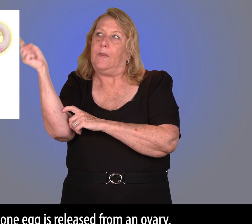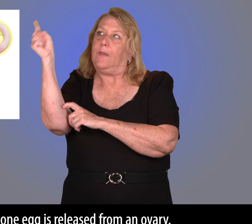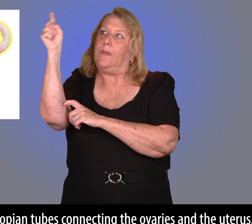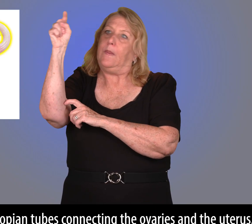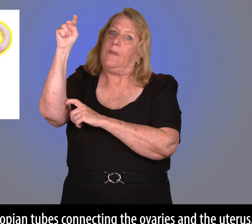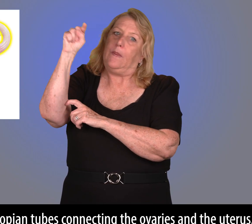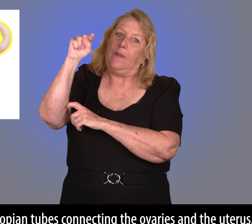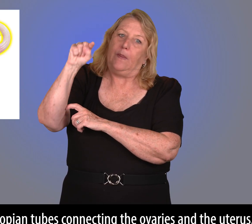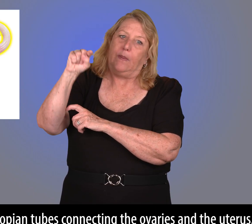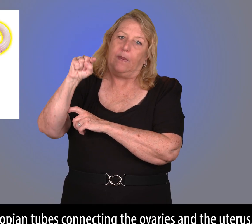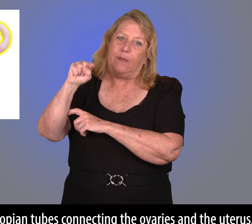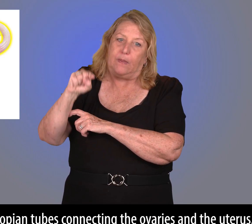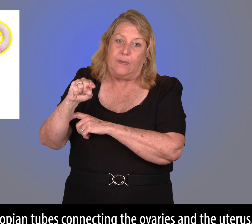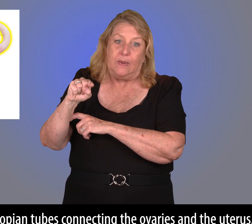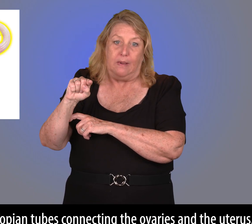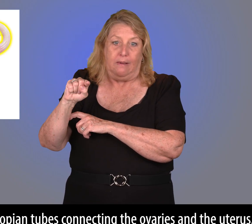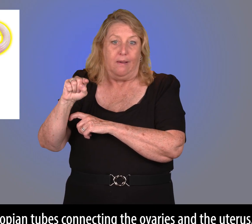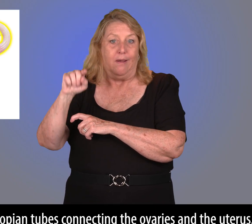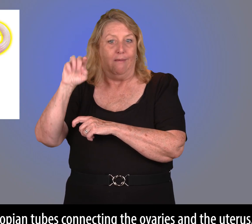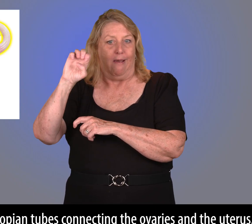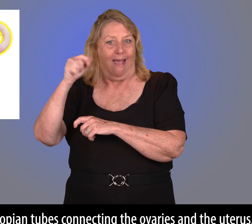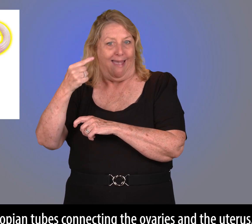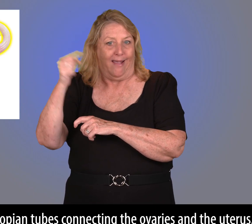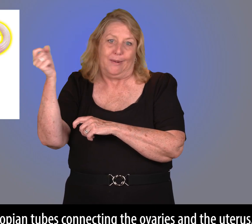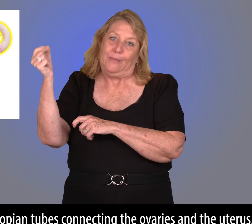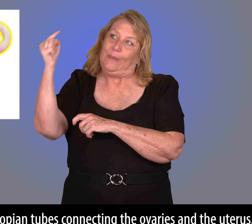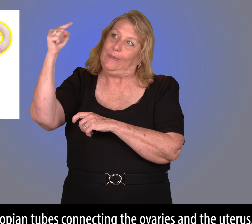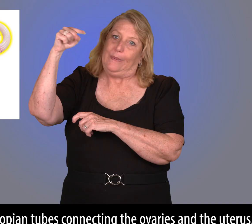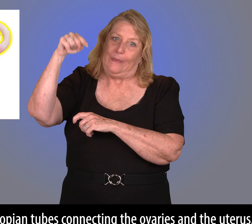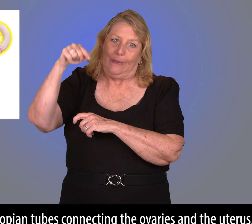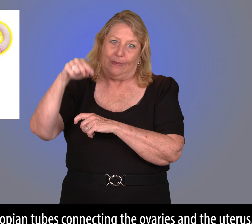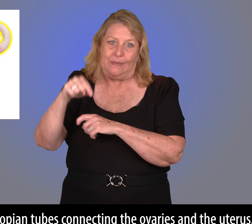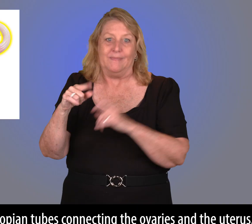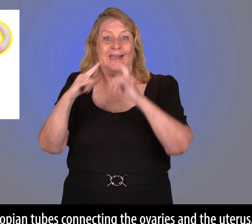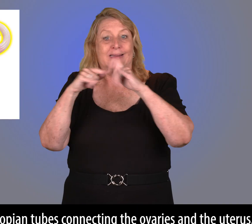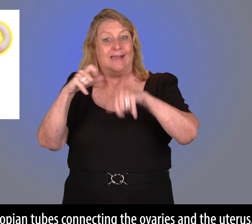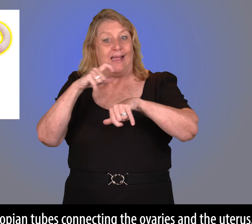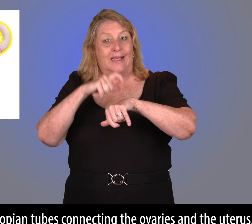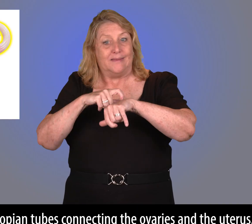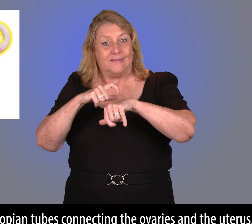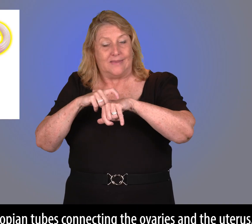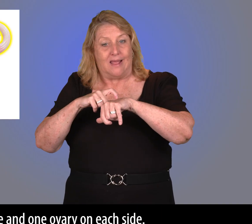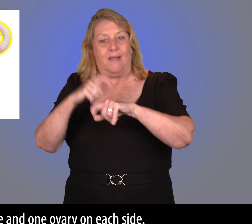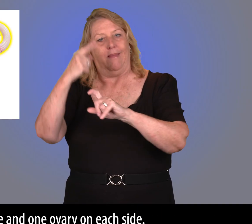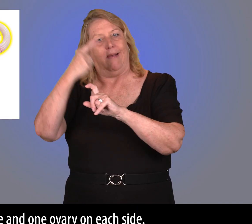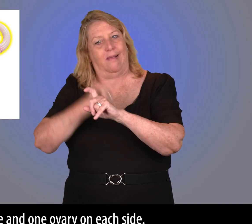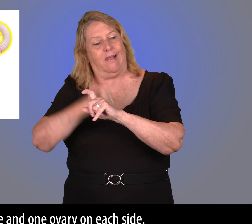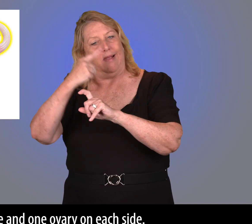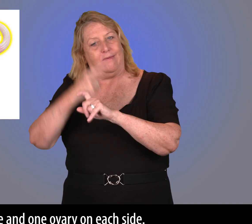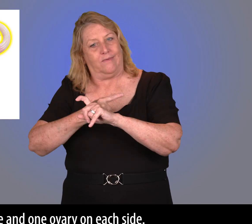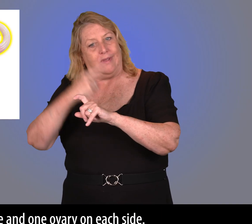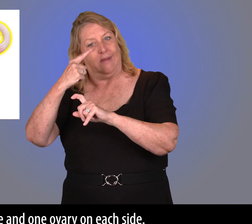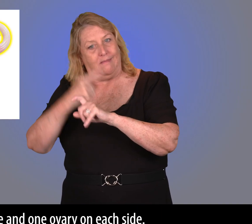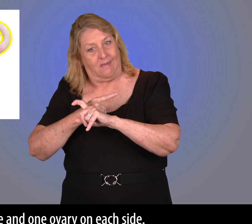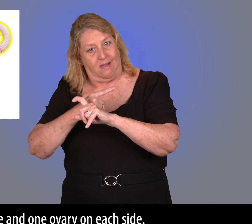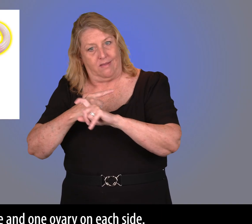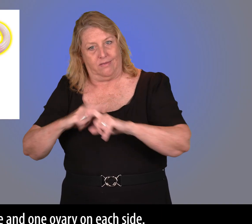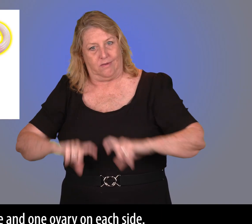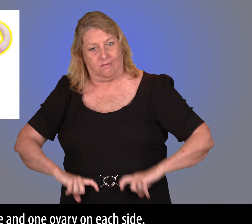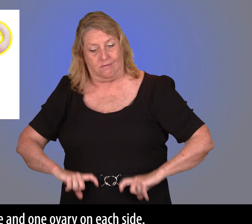There are two tubes called fallopian tubes connecting to the ovaries and the uterus, one tube and one ovary on